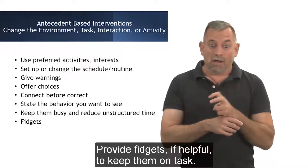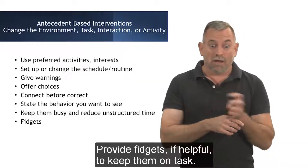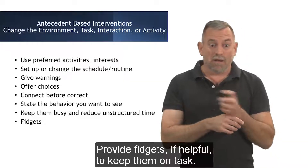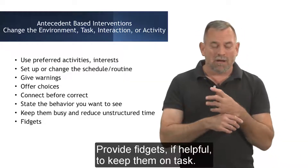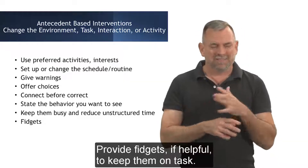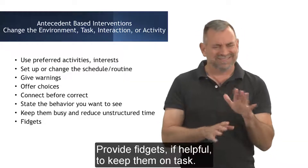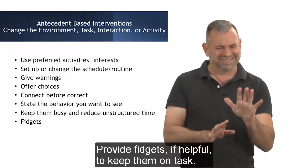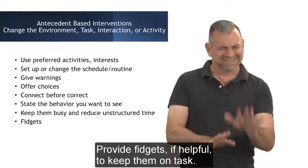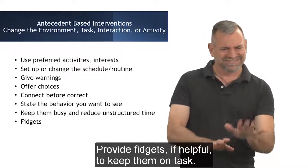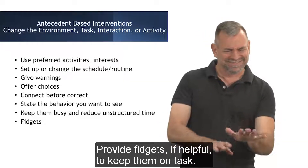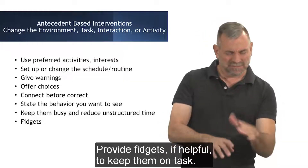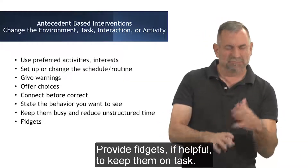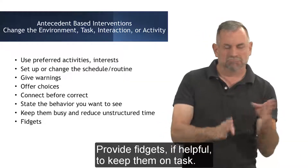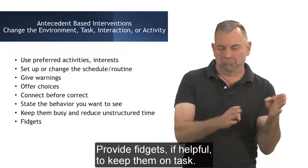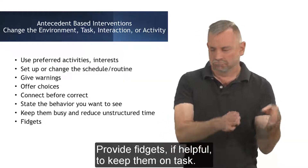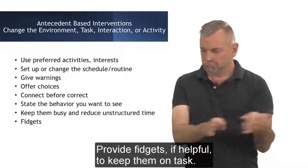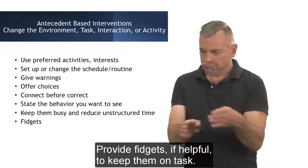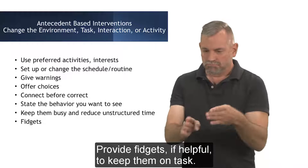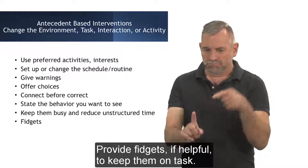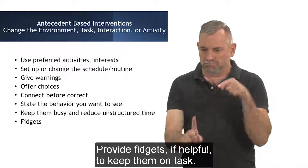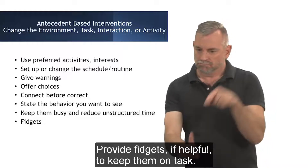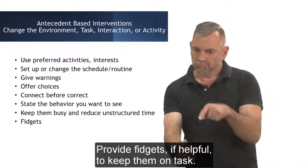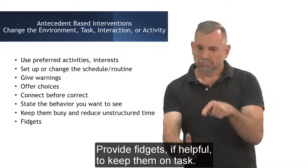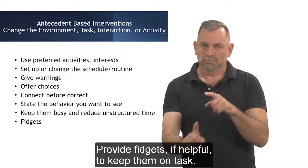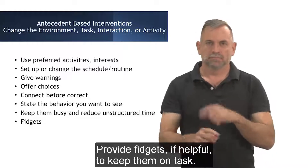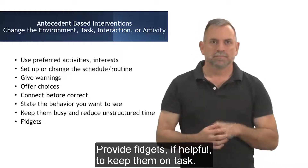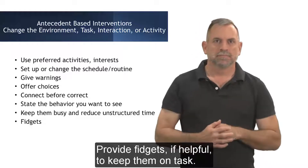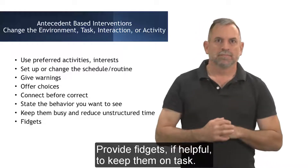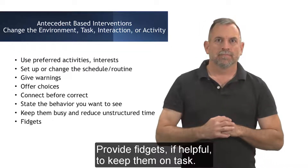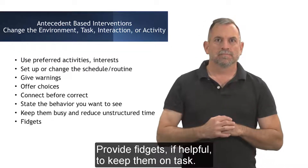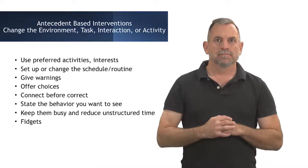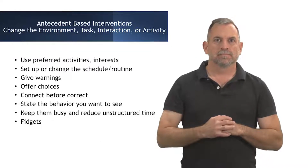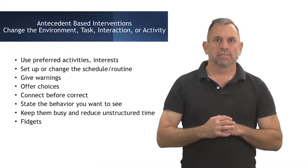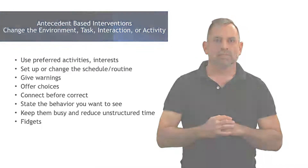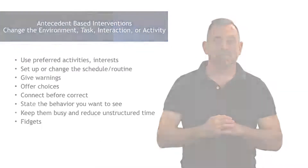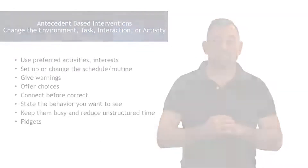Provide fidgets, if helpful, to keep them on task.